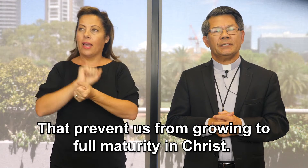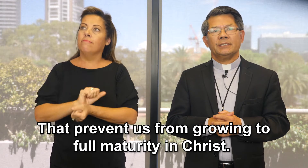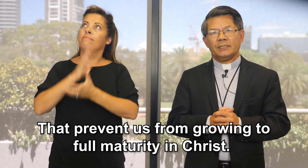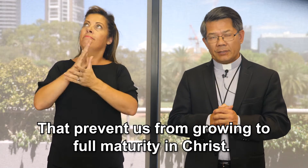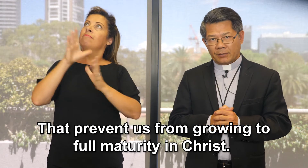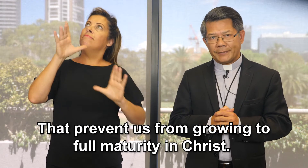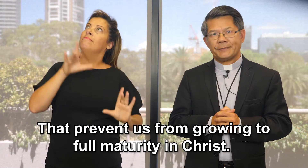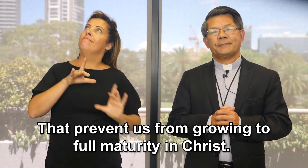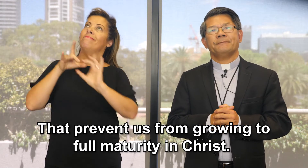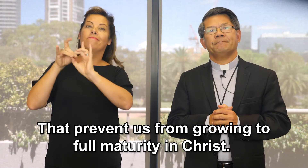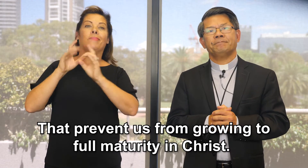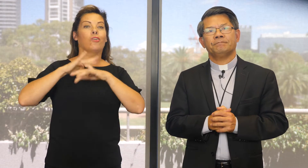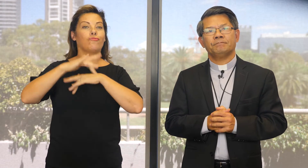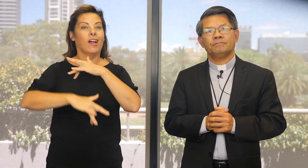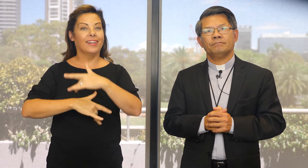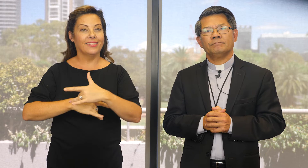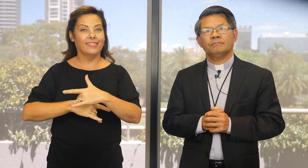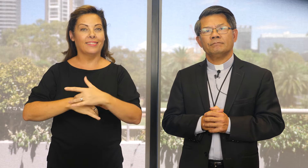maturity in Christ.